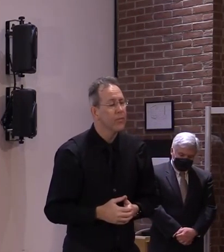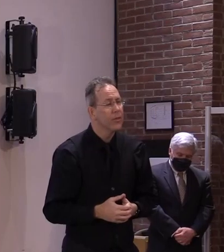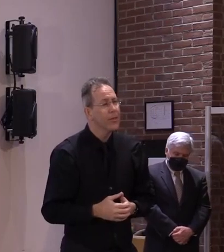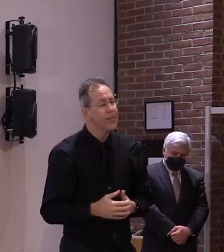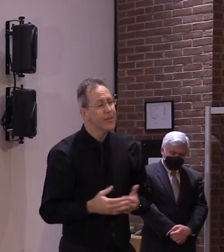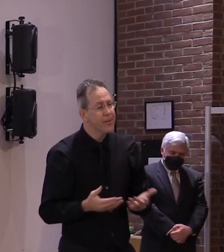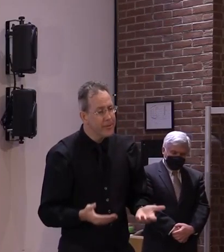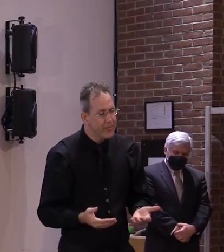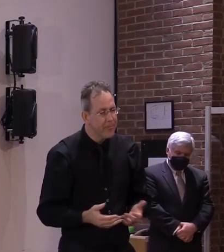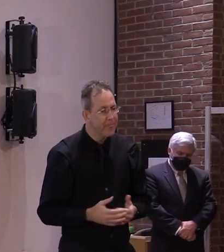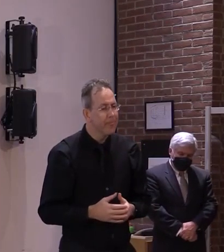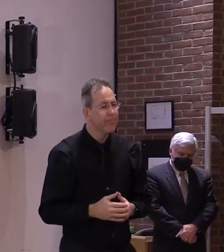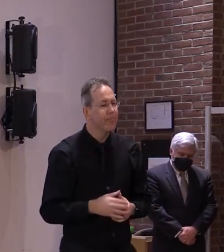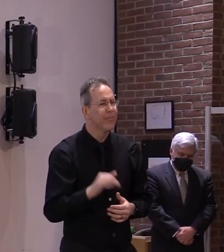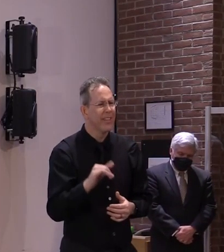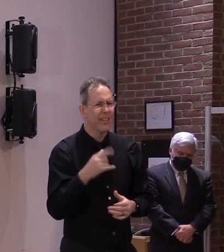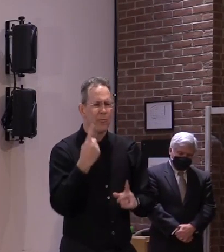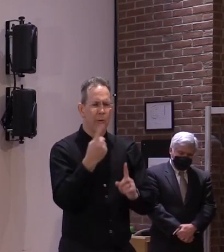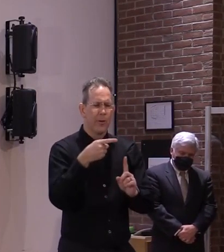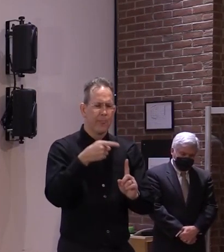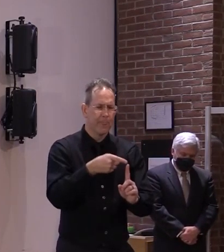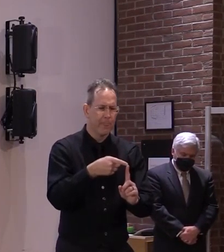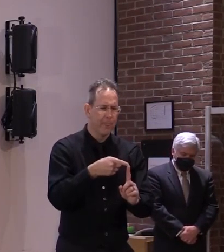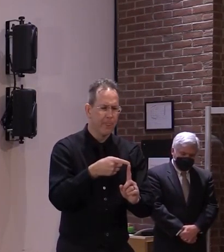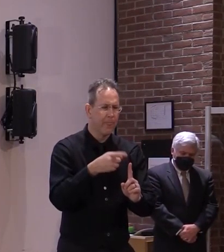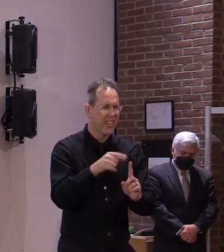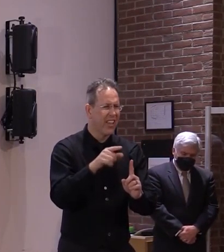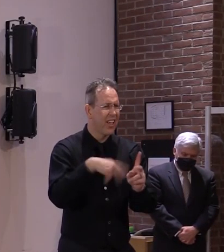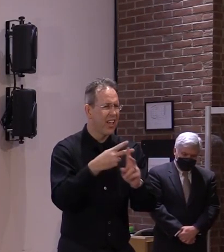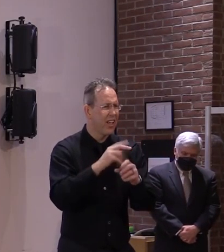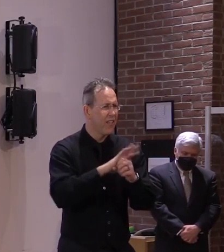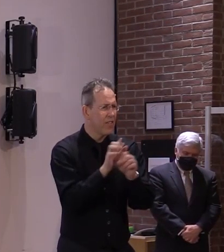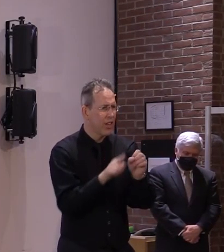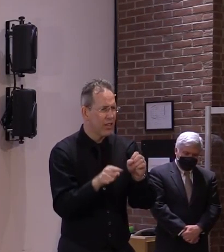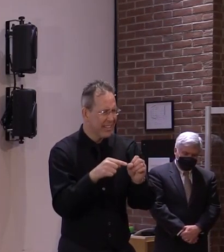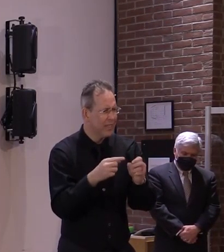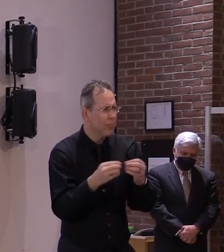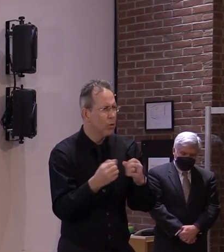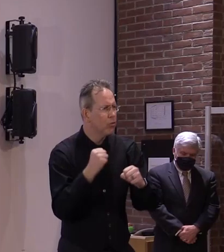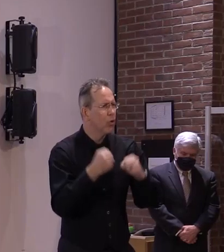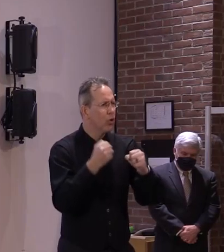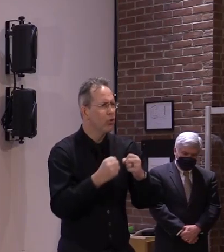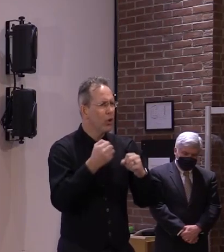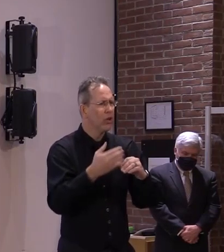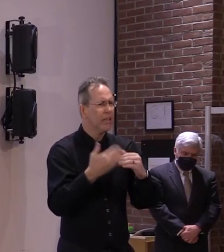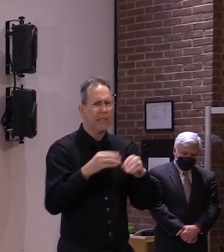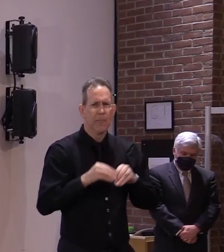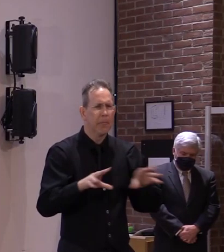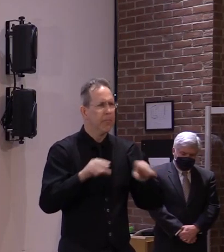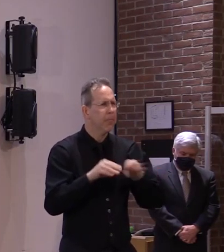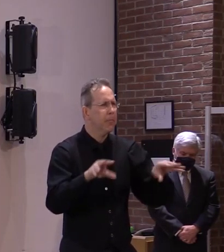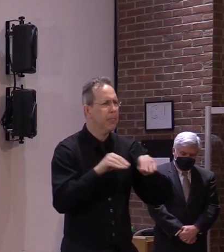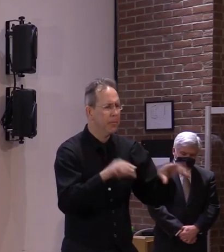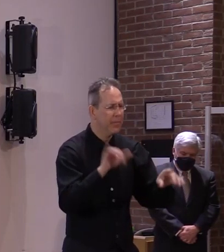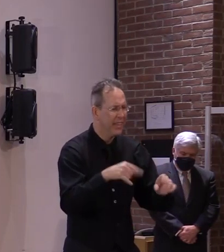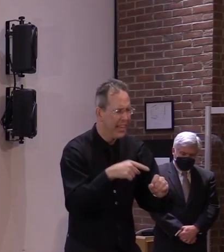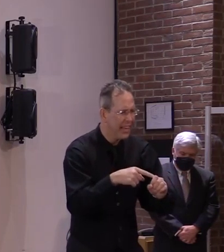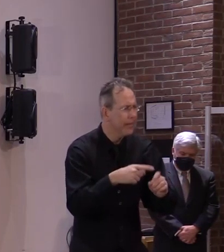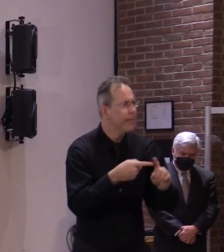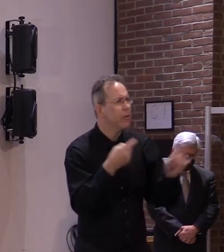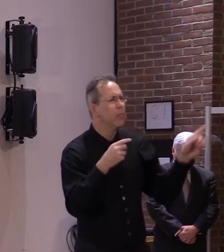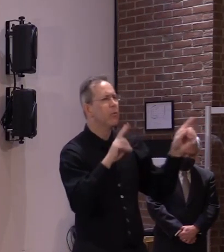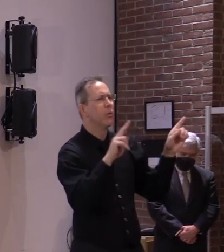expected to become the dominant strain in the country during the month of March, according to the CDC. Though indications